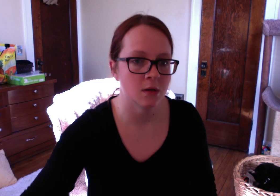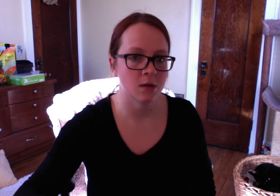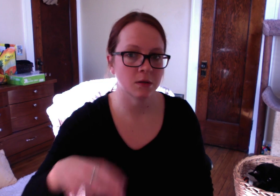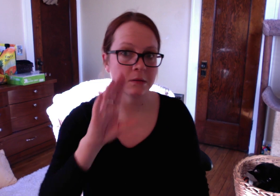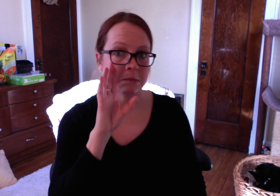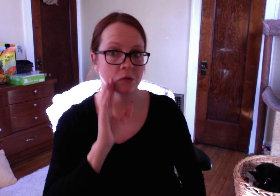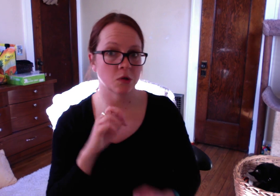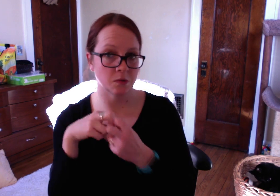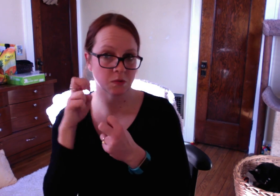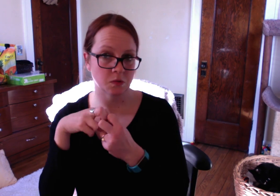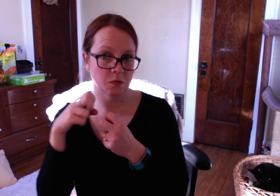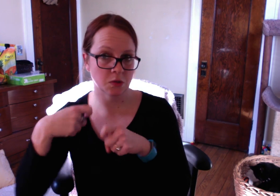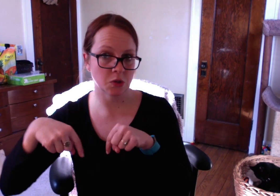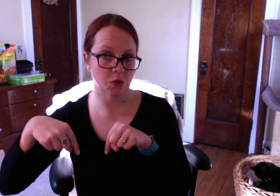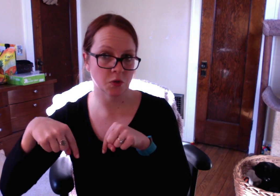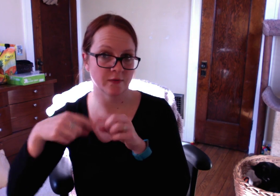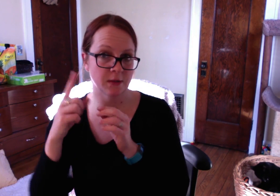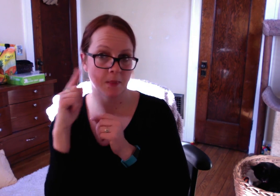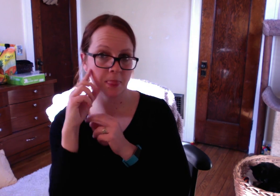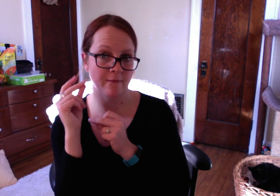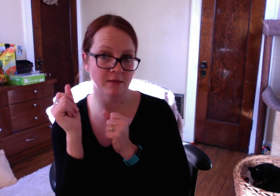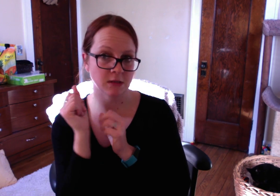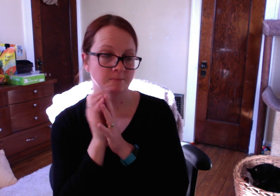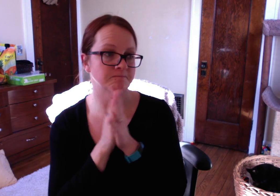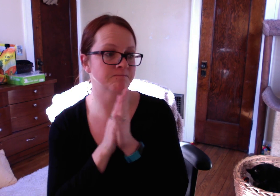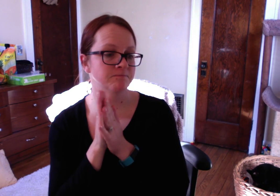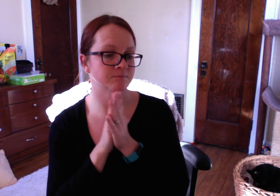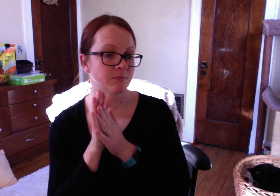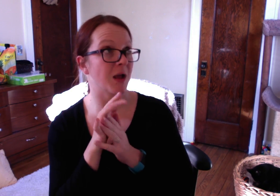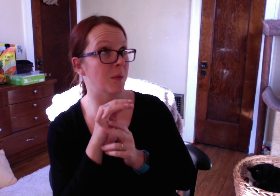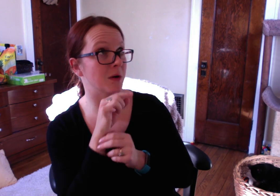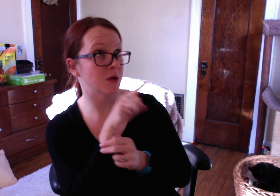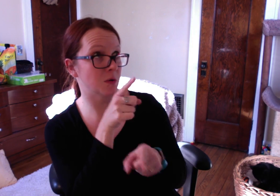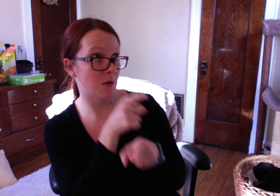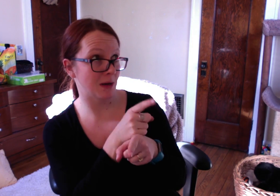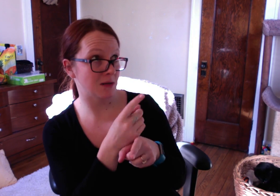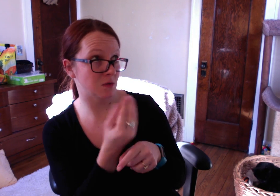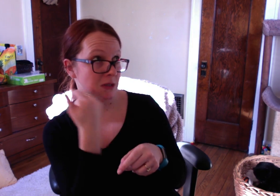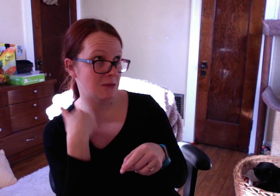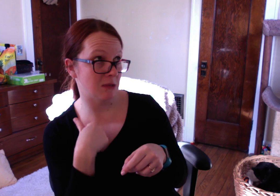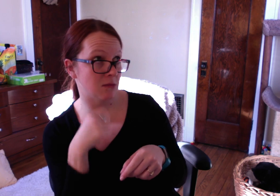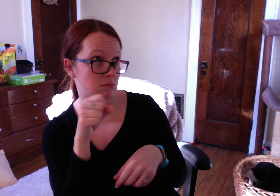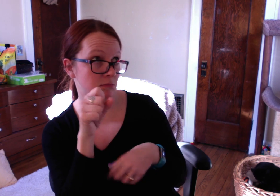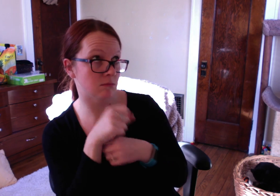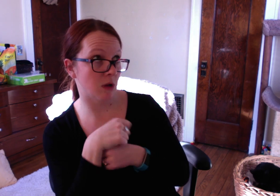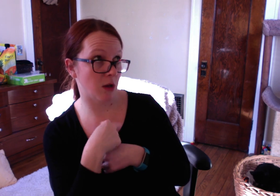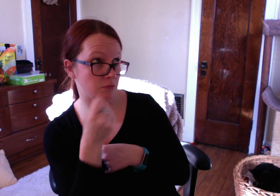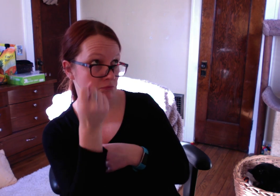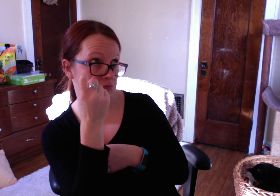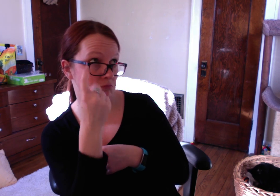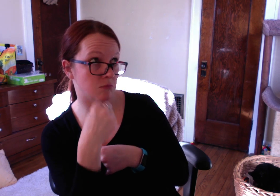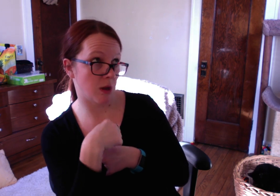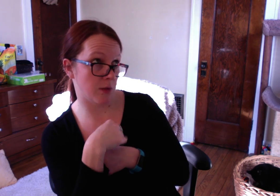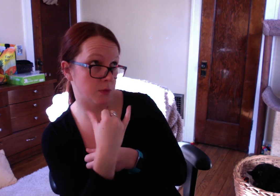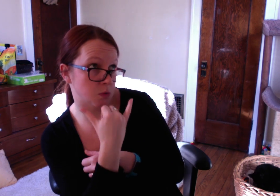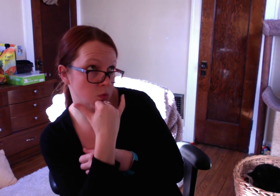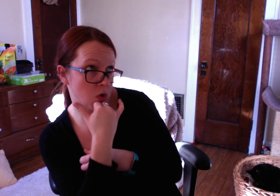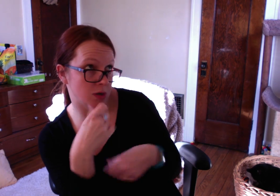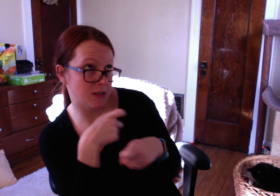Brown Squirrel thought fast. You are right to eat me, he said. I was wrong to tease you. I